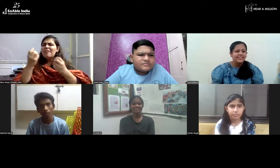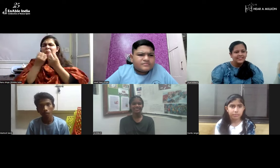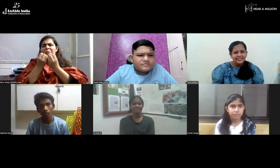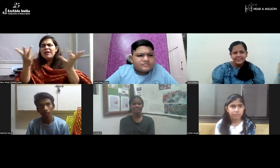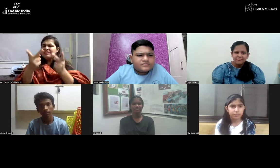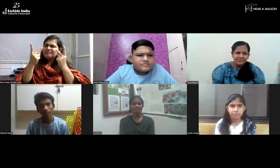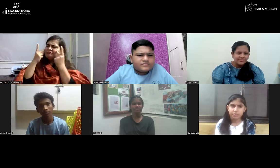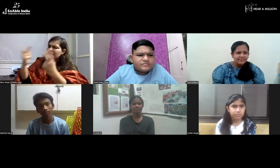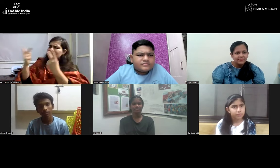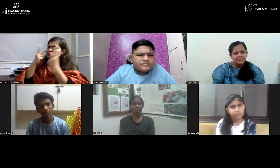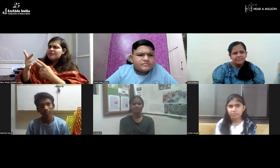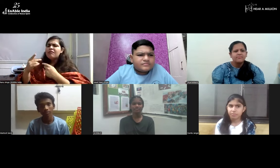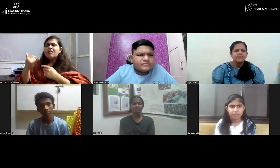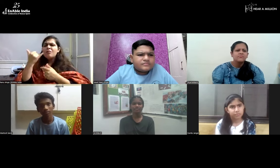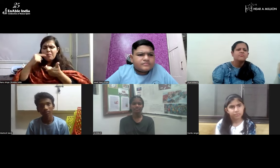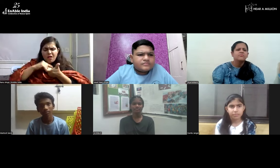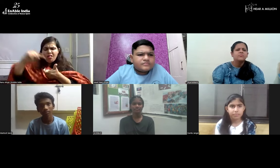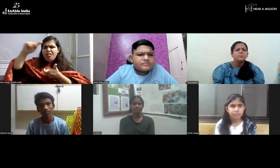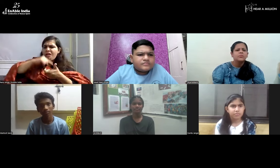bad touch. This is a good touch,